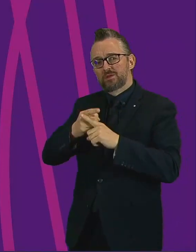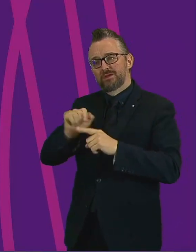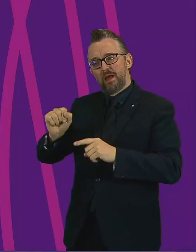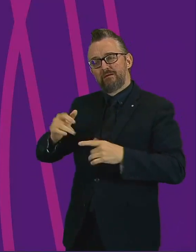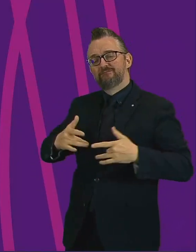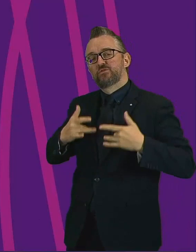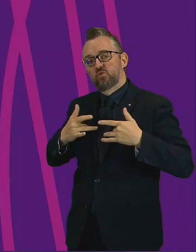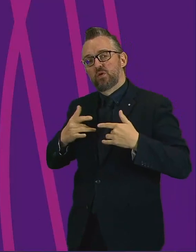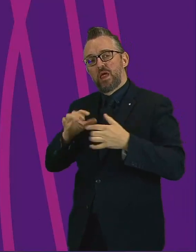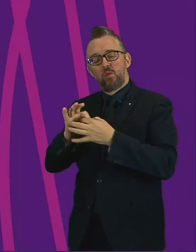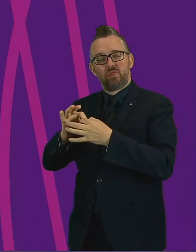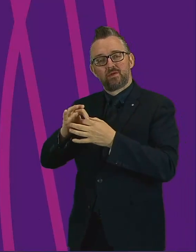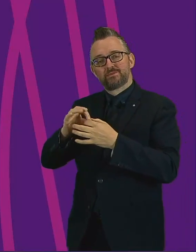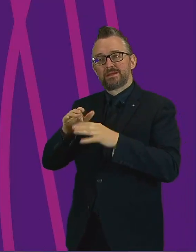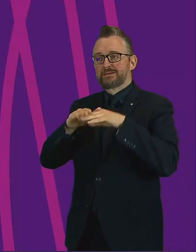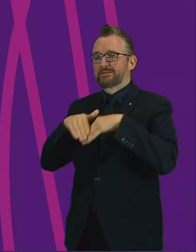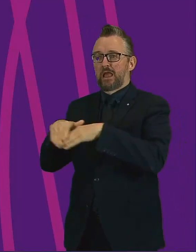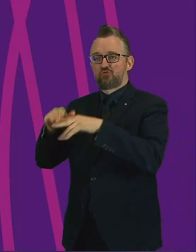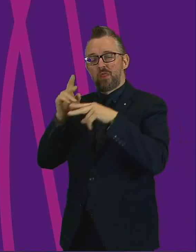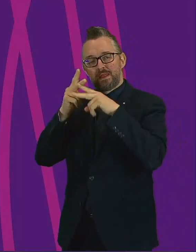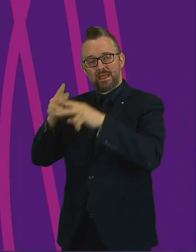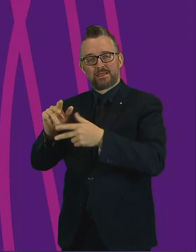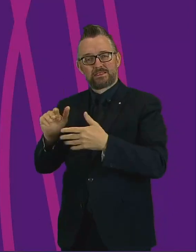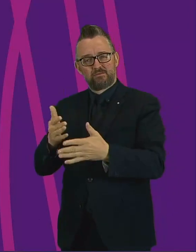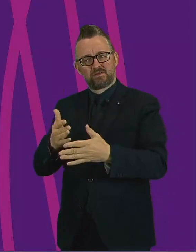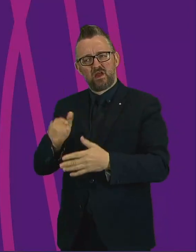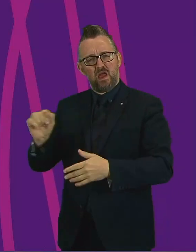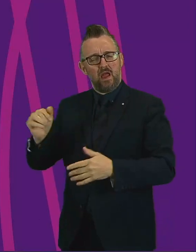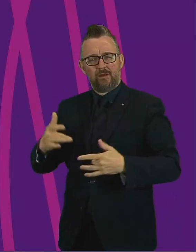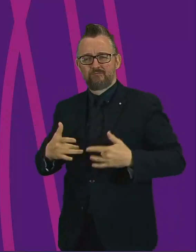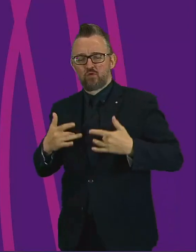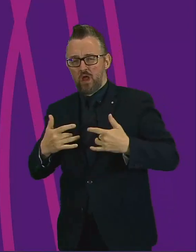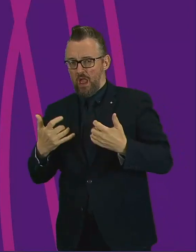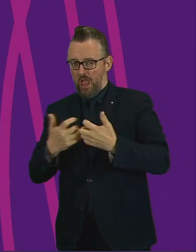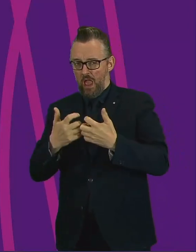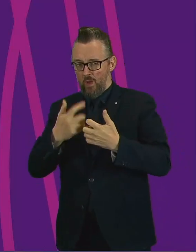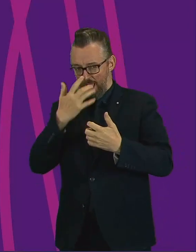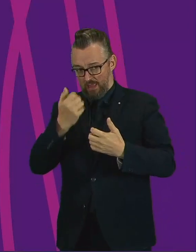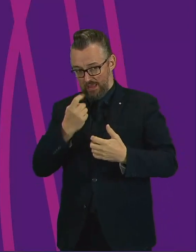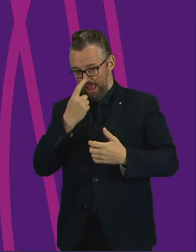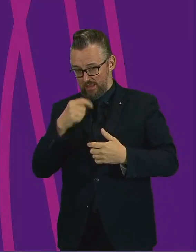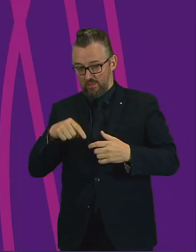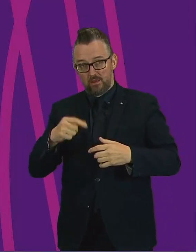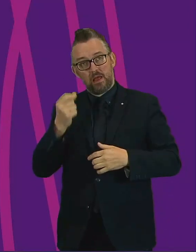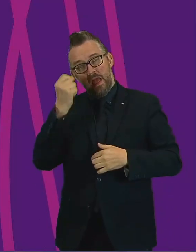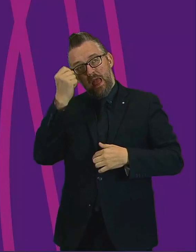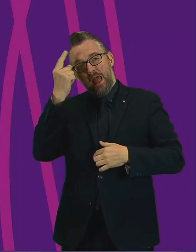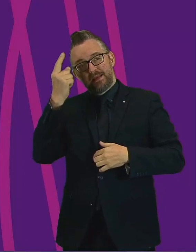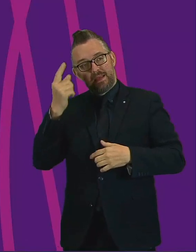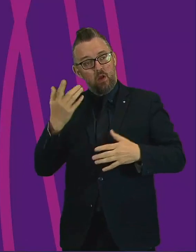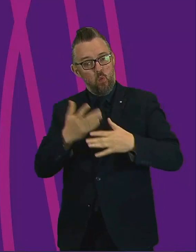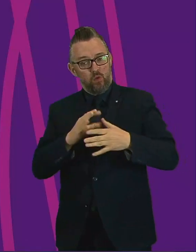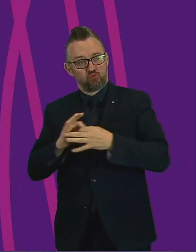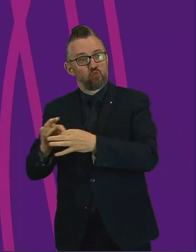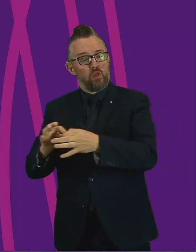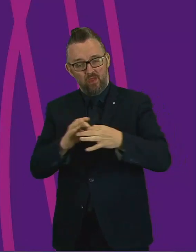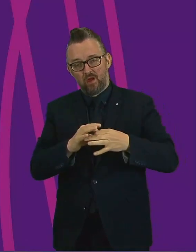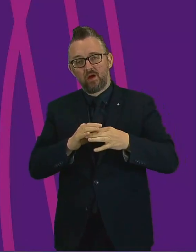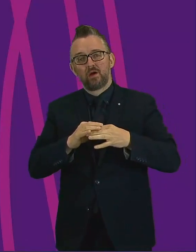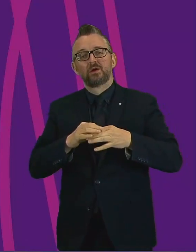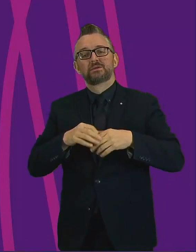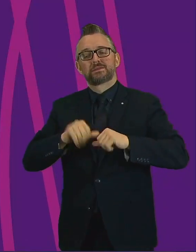care service and how she thinks we could progress this idea collectively and